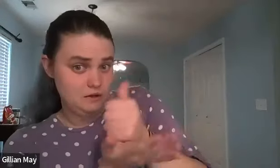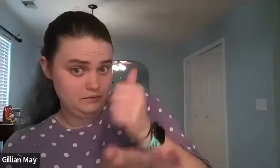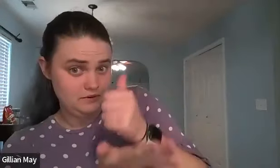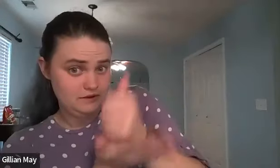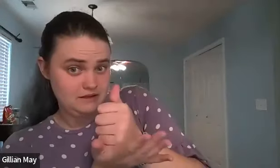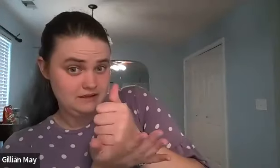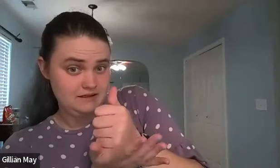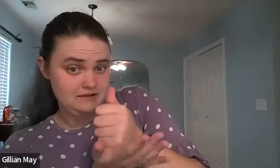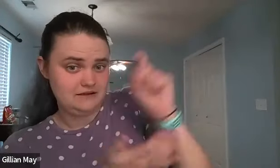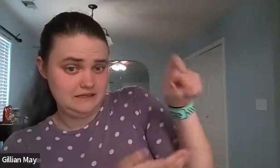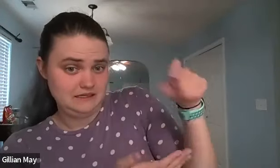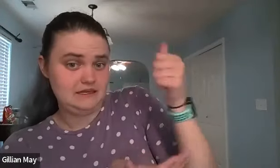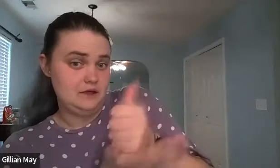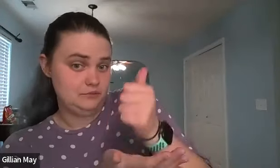help, need help.